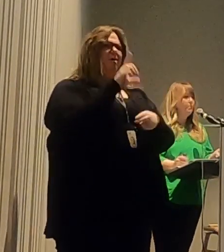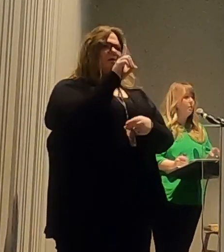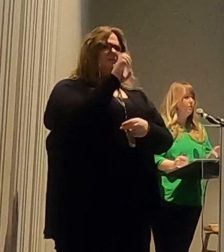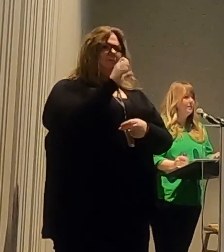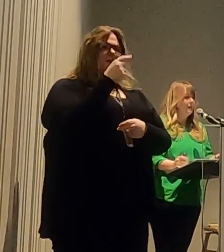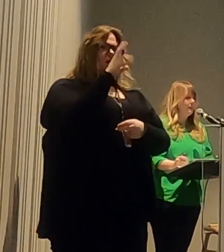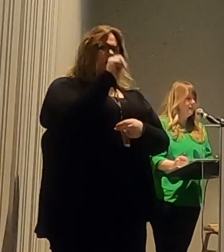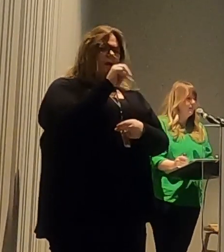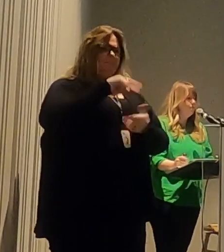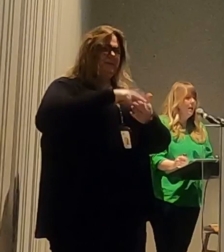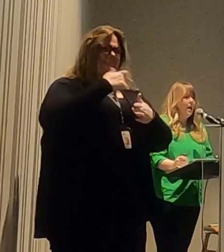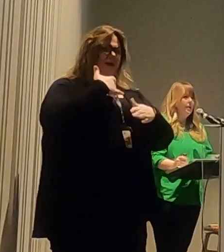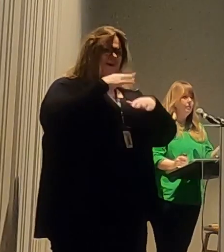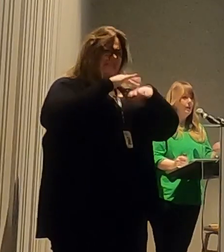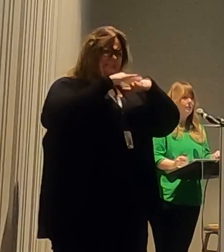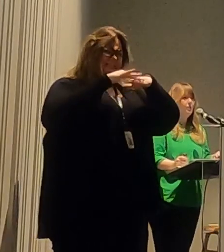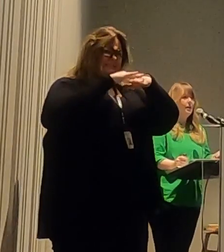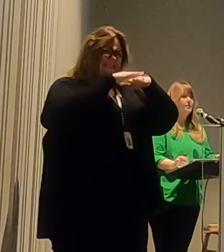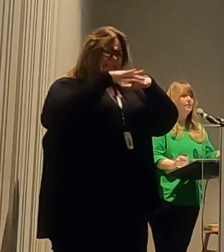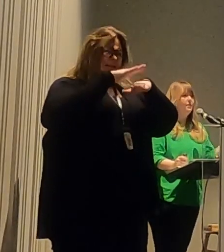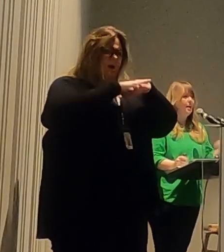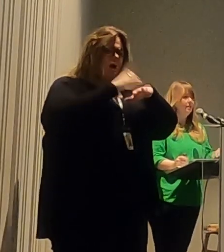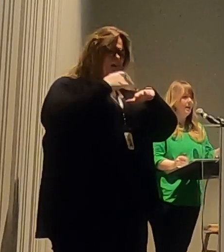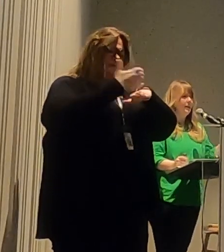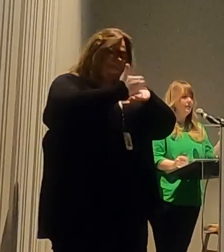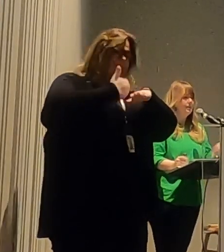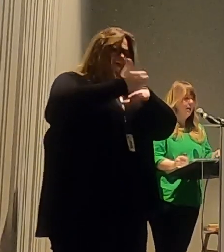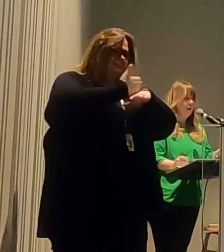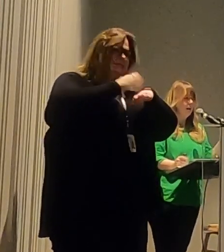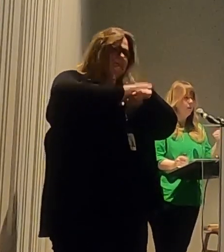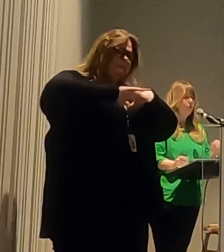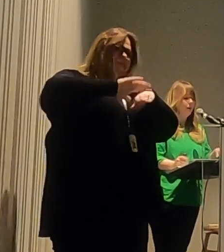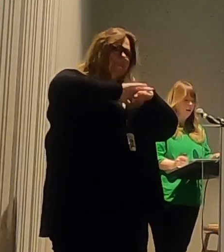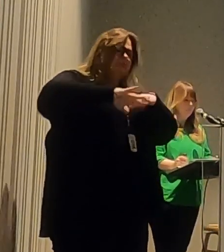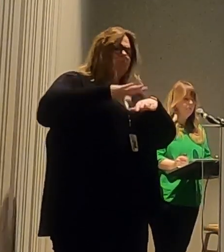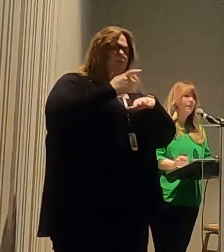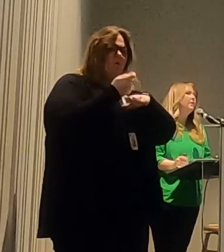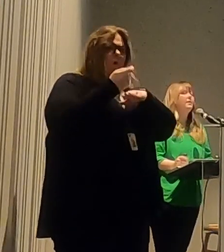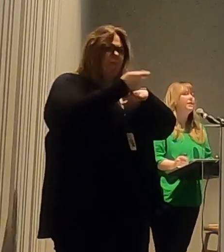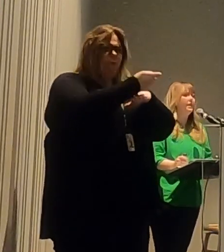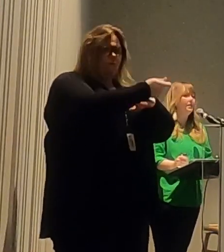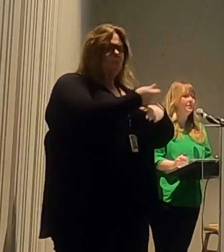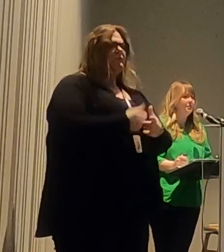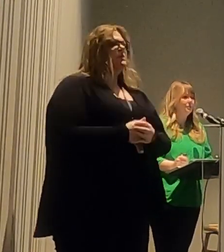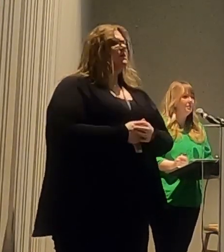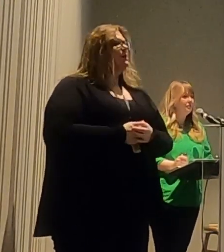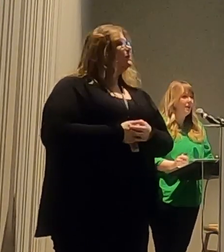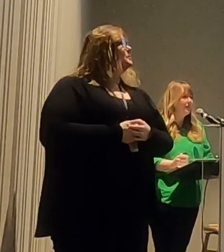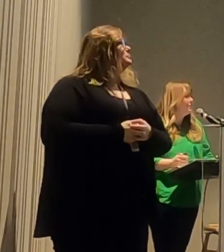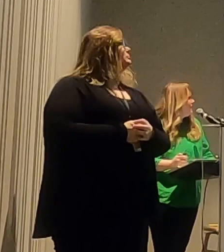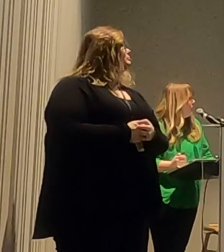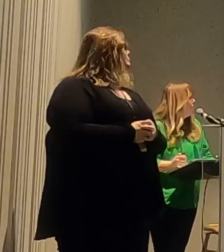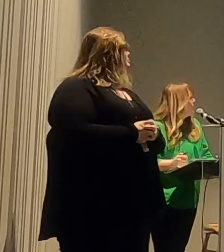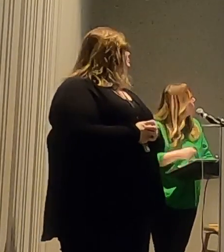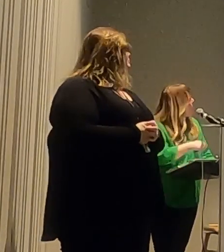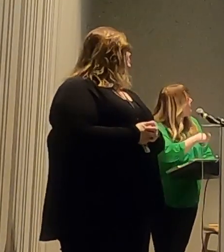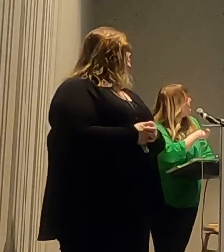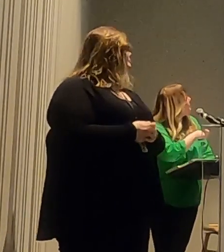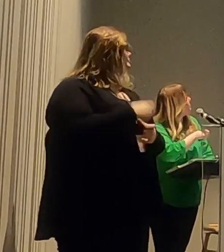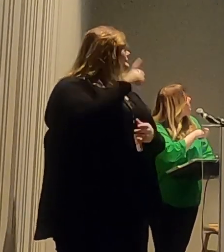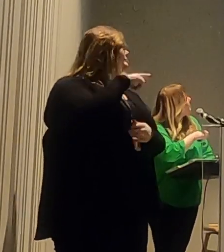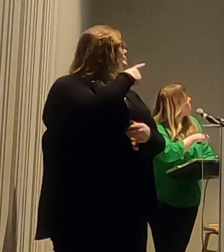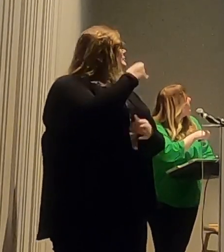on the top called saracen, and throughout the process, a lot of that gets taken out, but they need to do this final